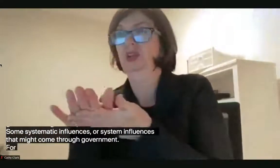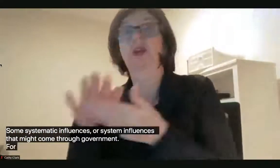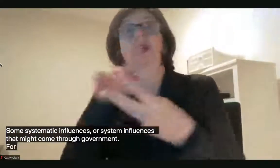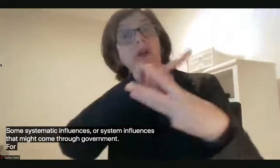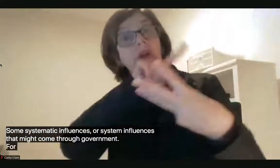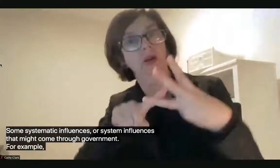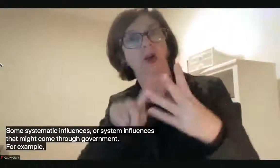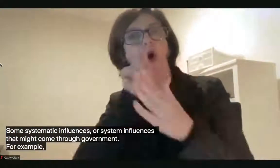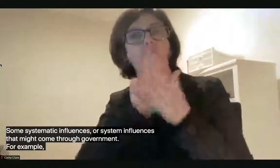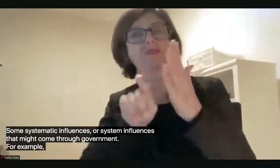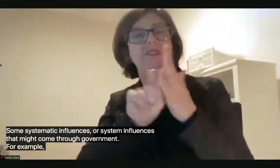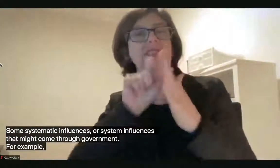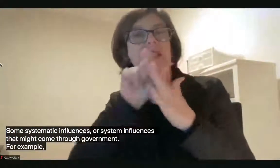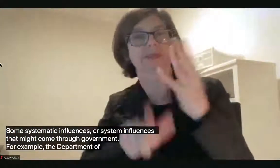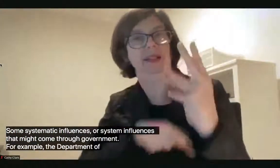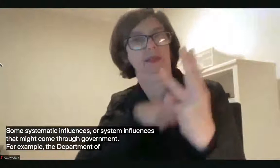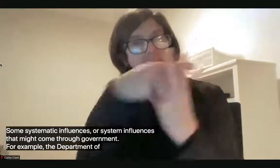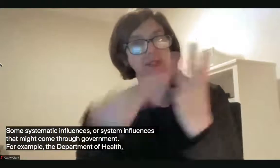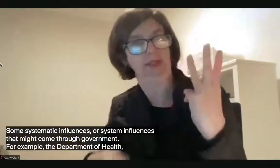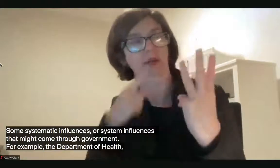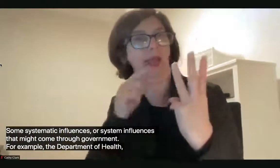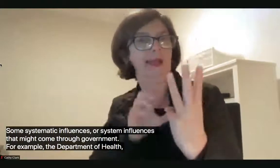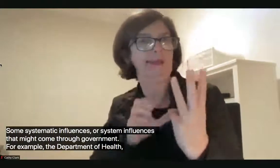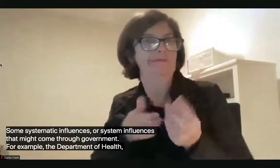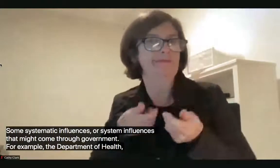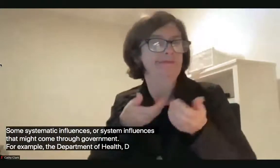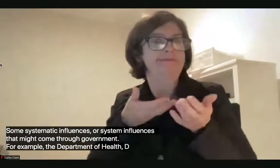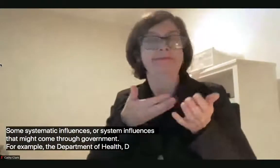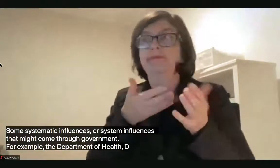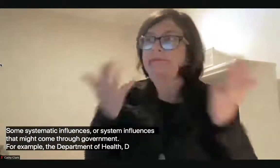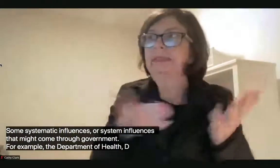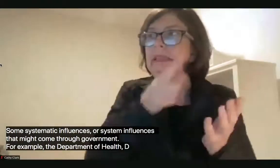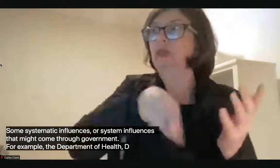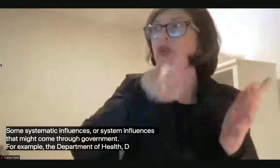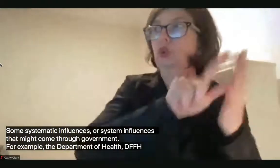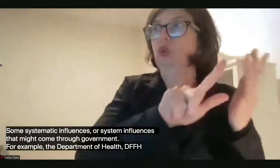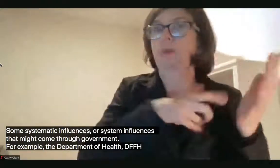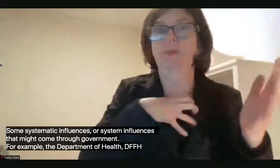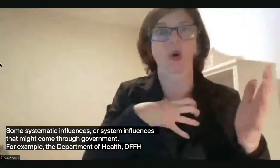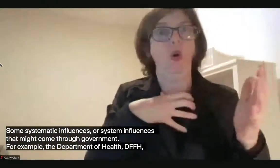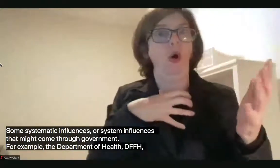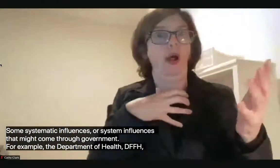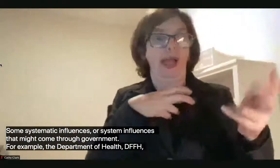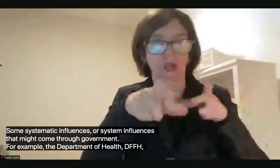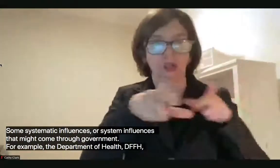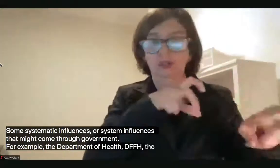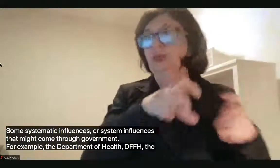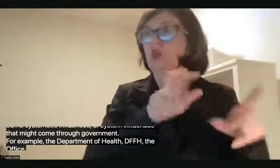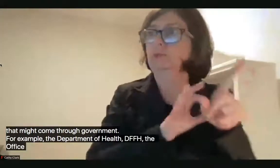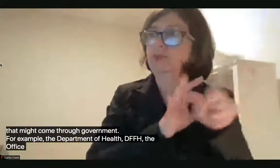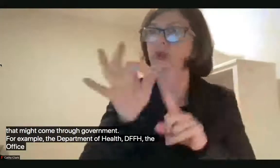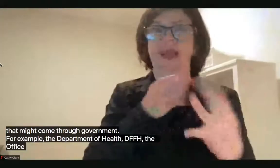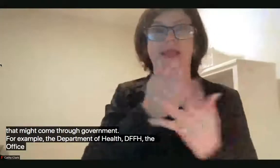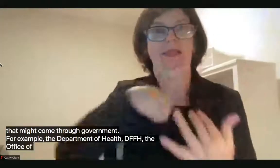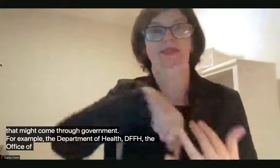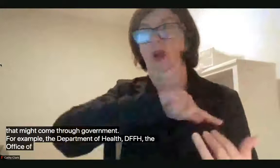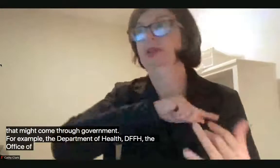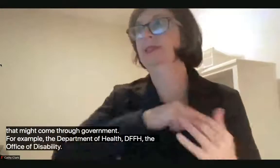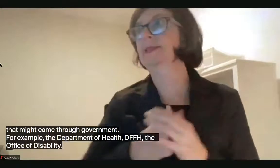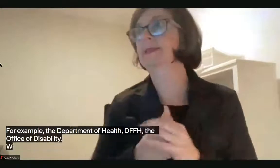DFFH, the Office of Disability. We're really encouraging them to uptake some of these recommendations